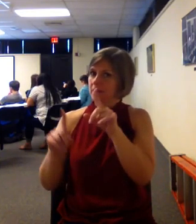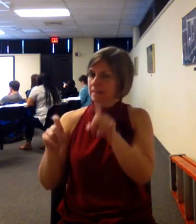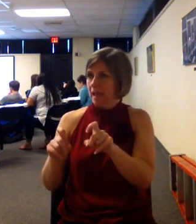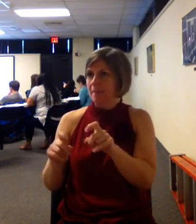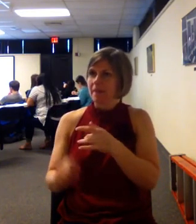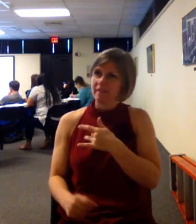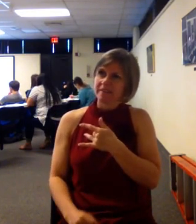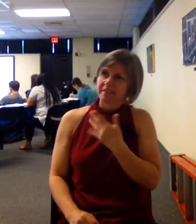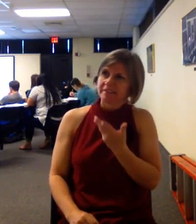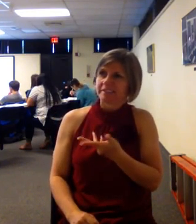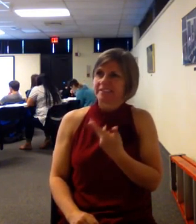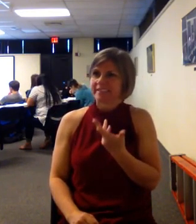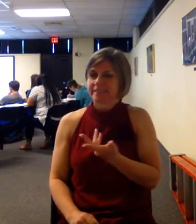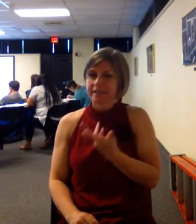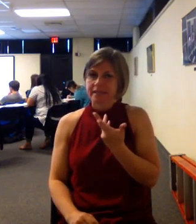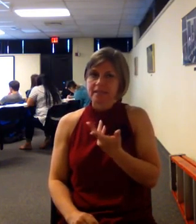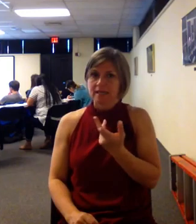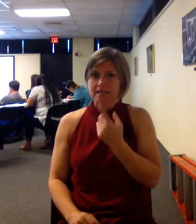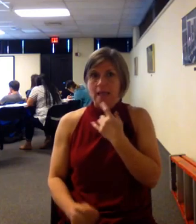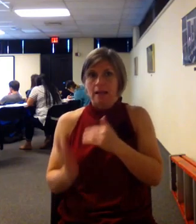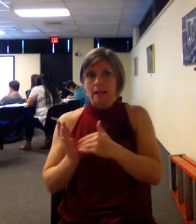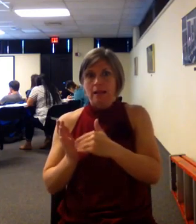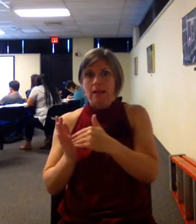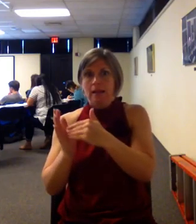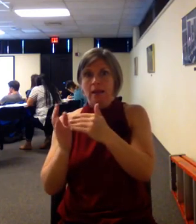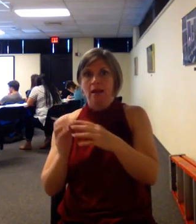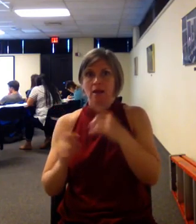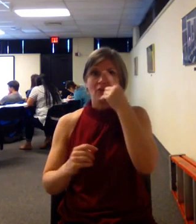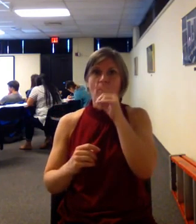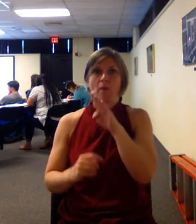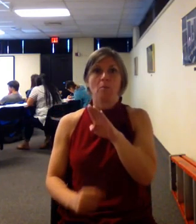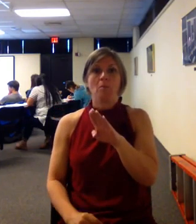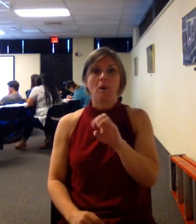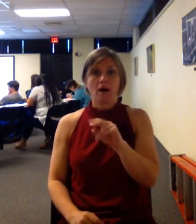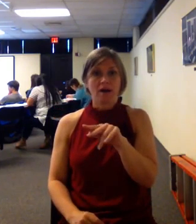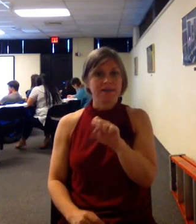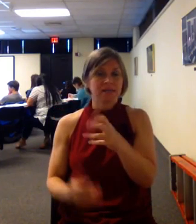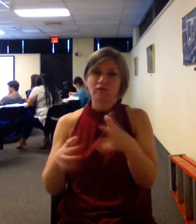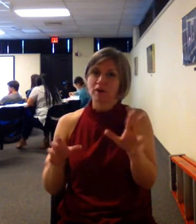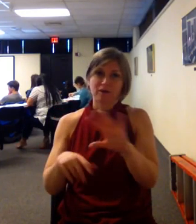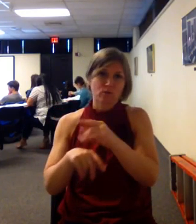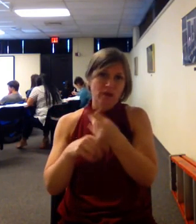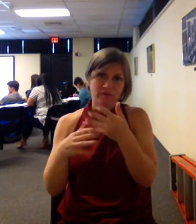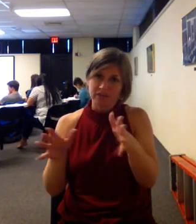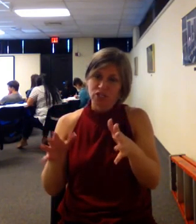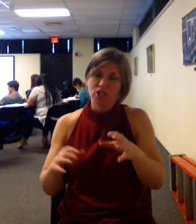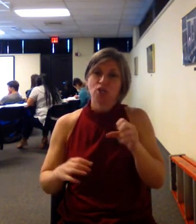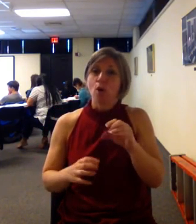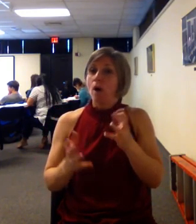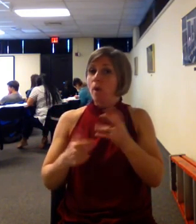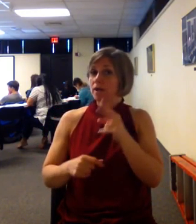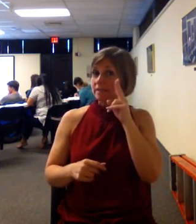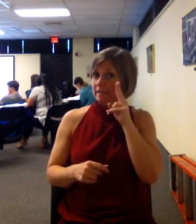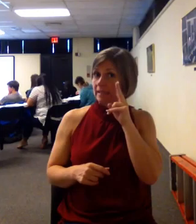just reiterating what you've already done with bonds, and I've already graded you on that. But what I like you guys to see is I want you to see it that you can